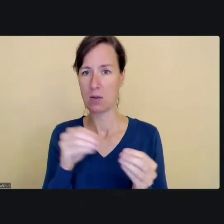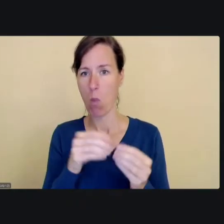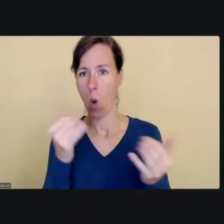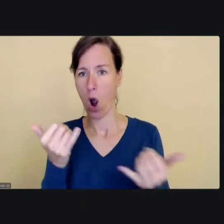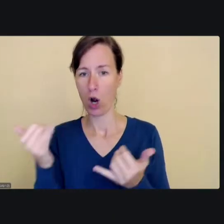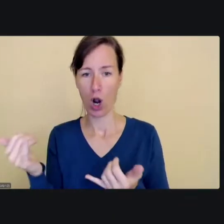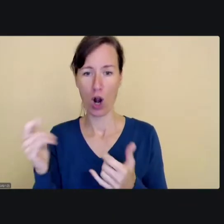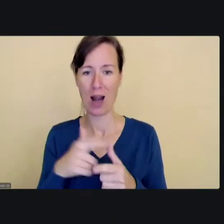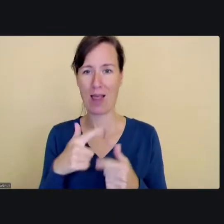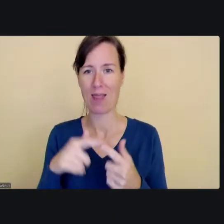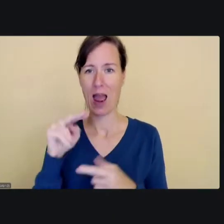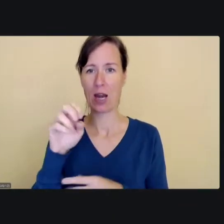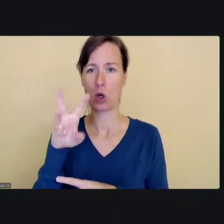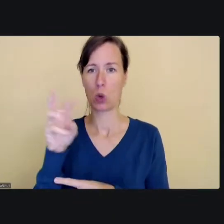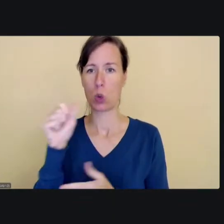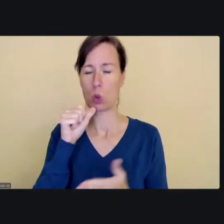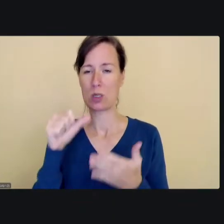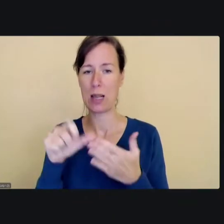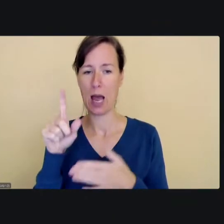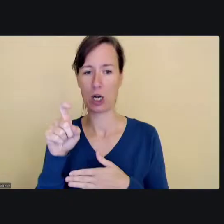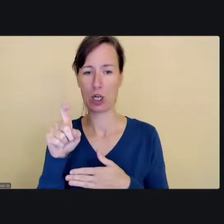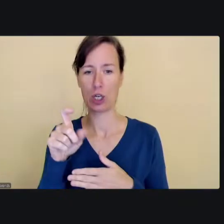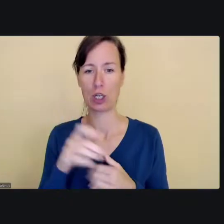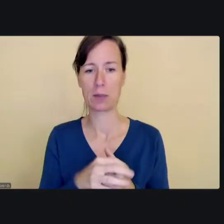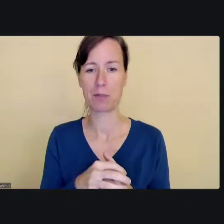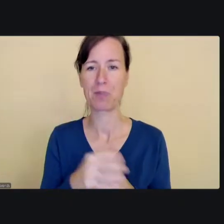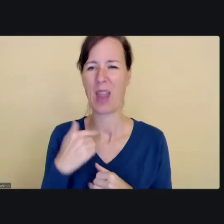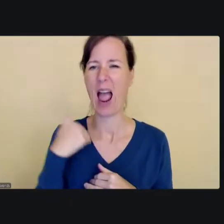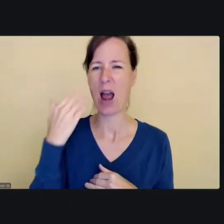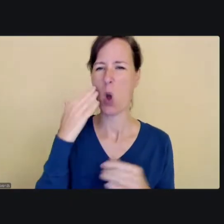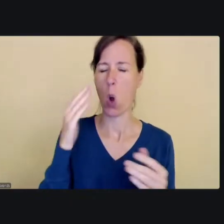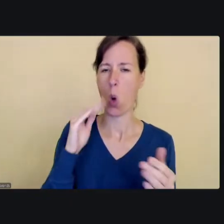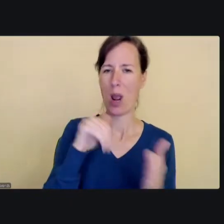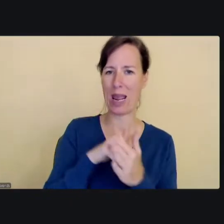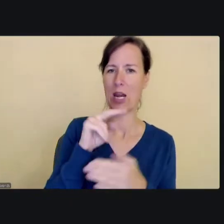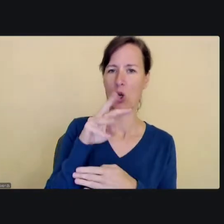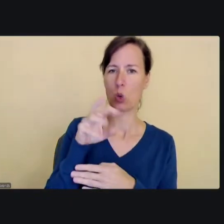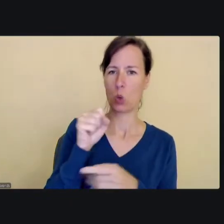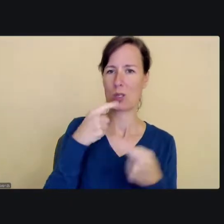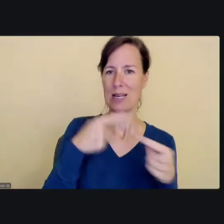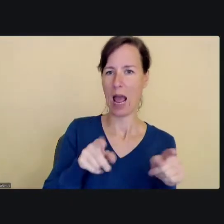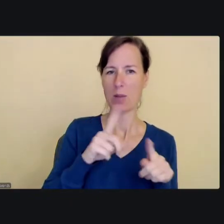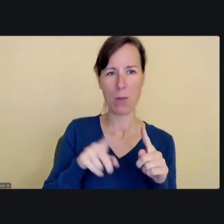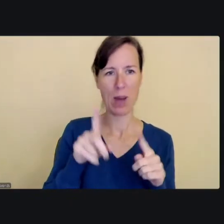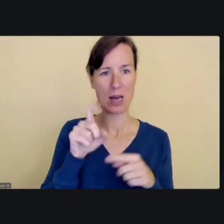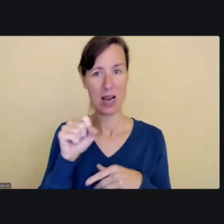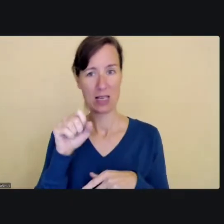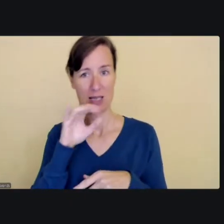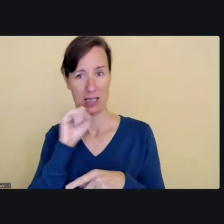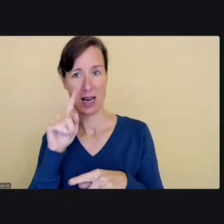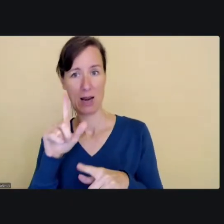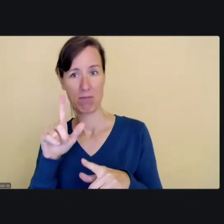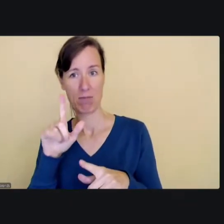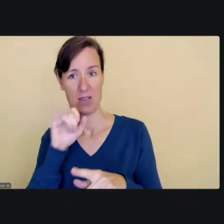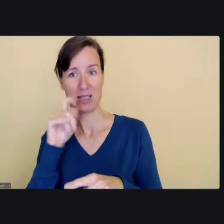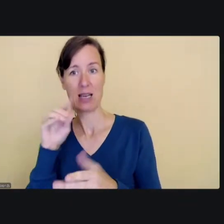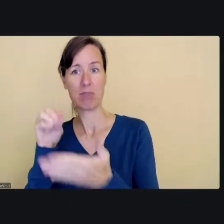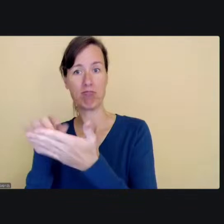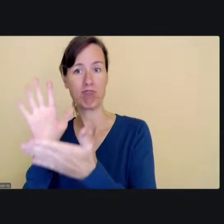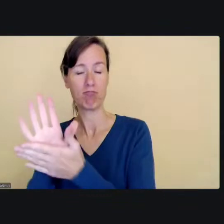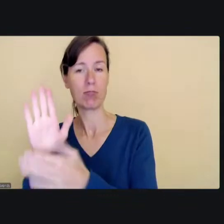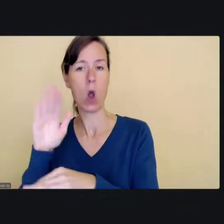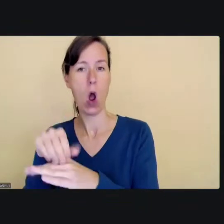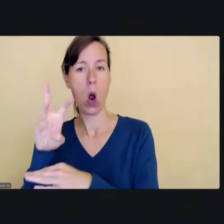So I know we do news and announcements, but like maybe where it lives somewhere on the website, so someone who might not get news and announcements would